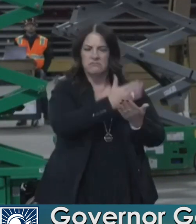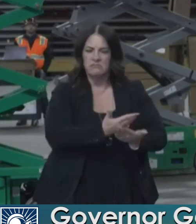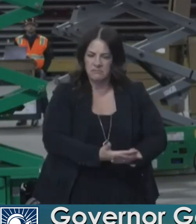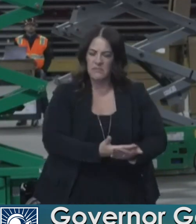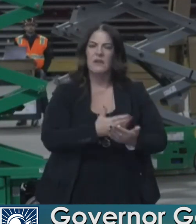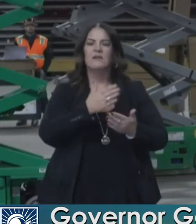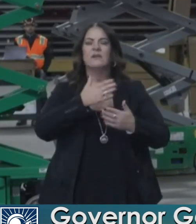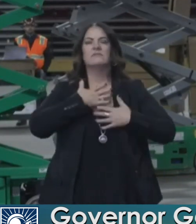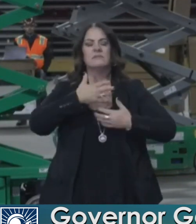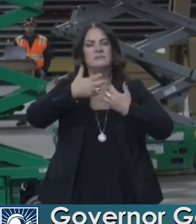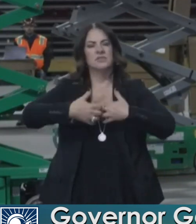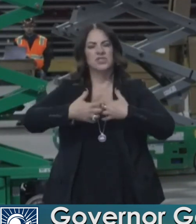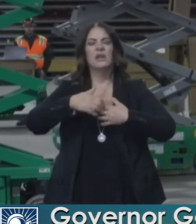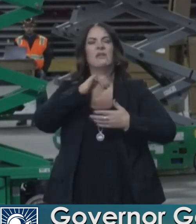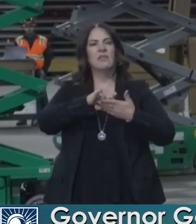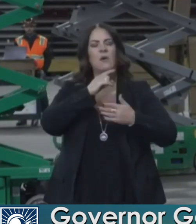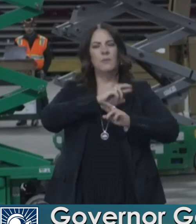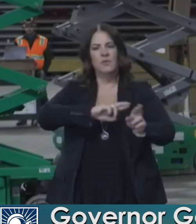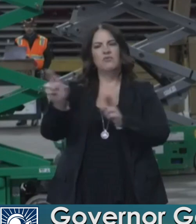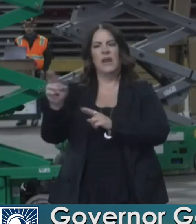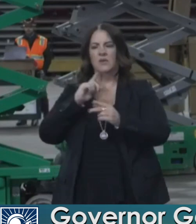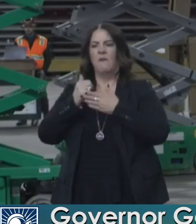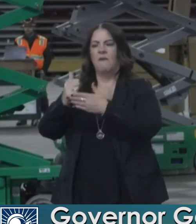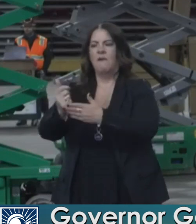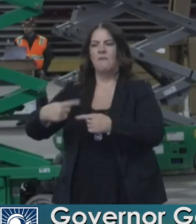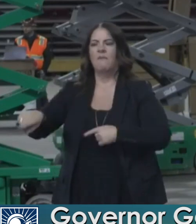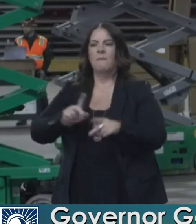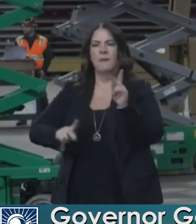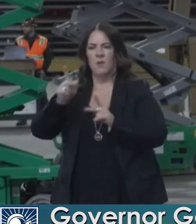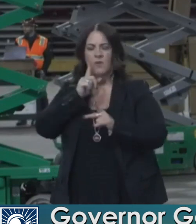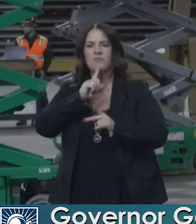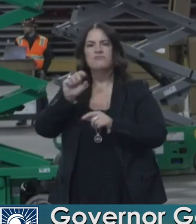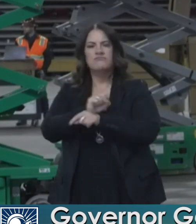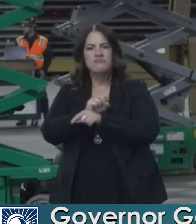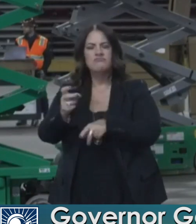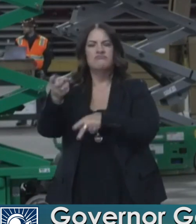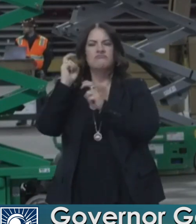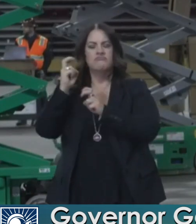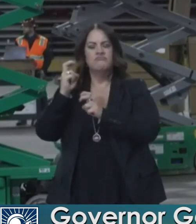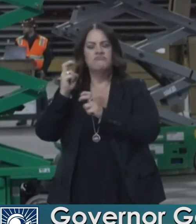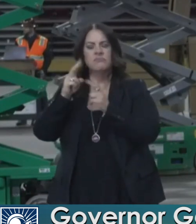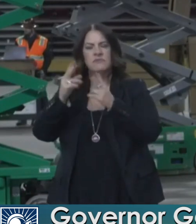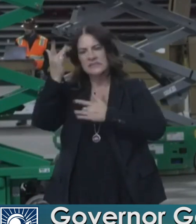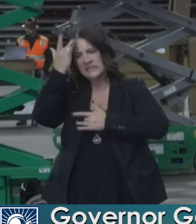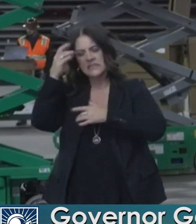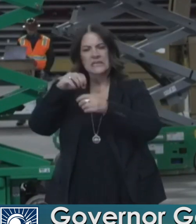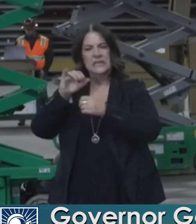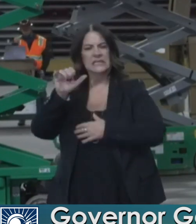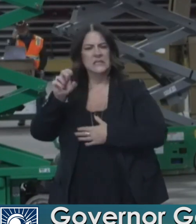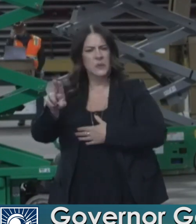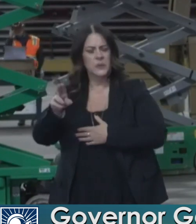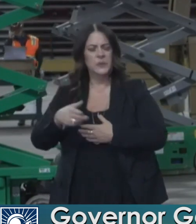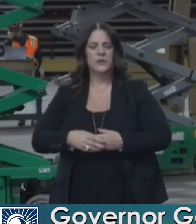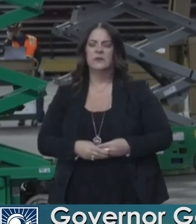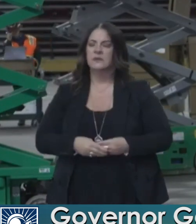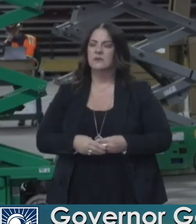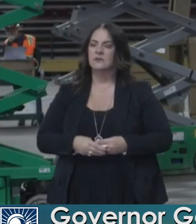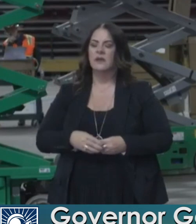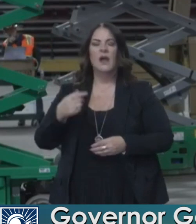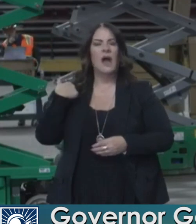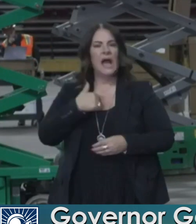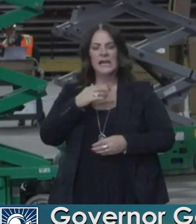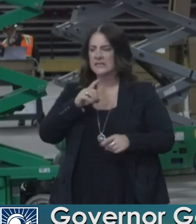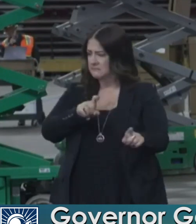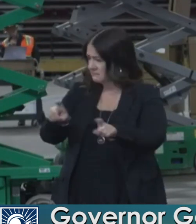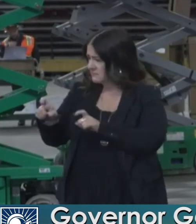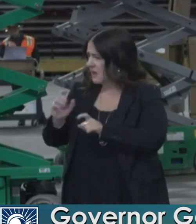Californians that may be vulnerable to this virus, ending up in hospitals and on ICUs. But we had our professionals look